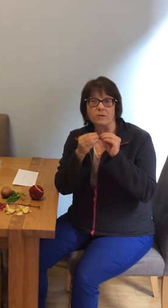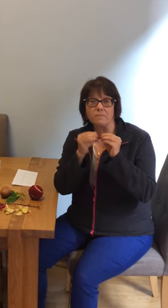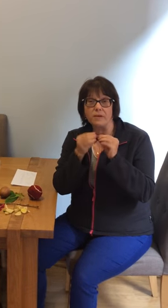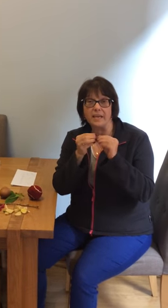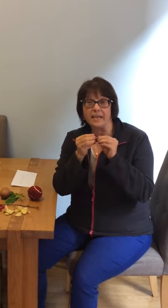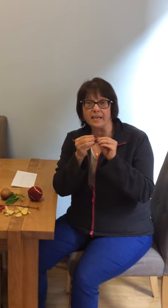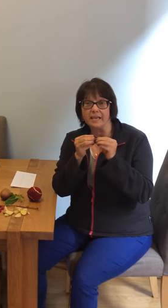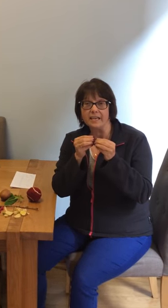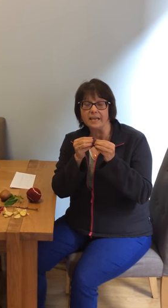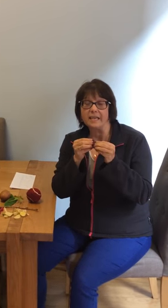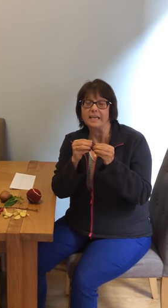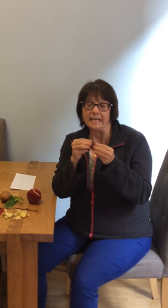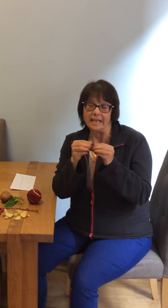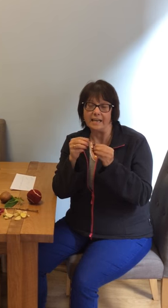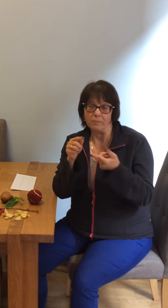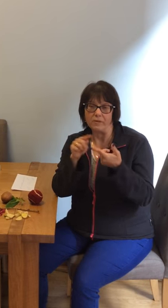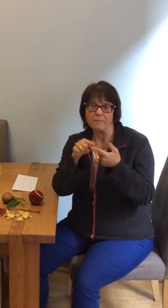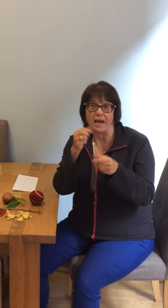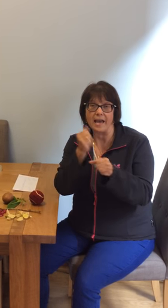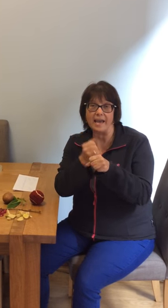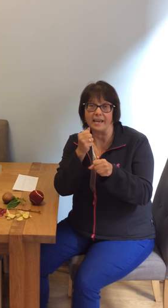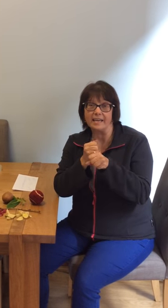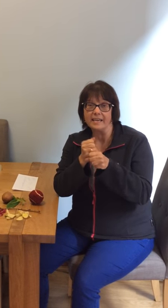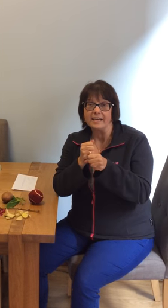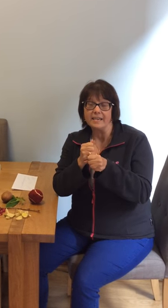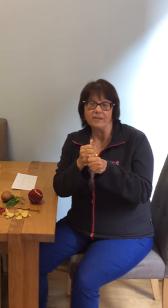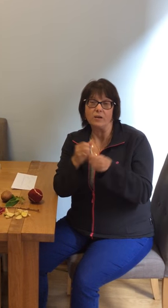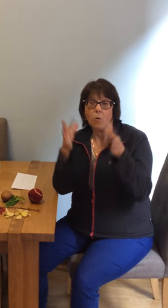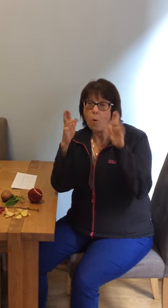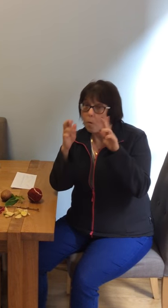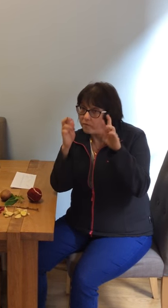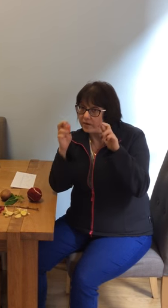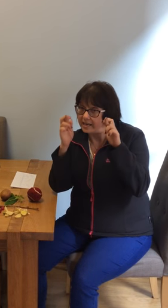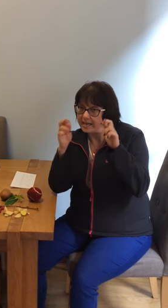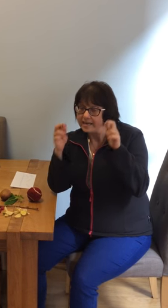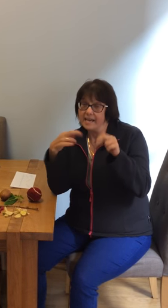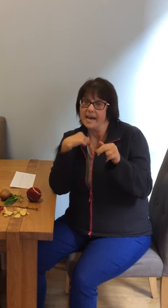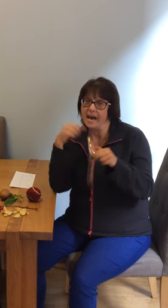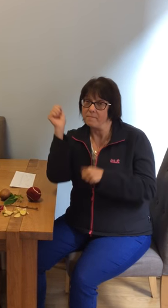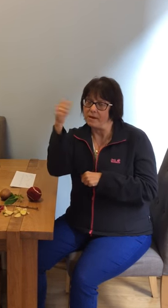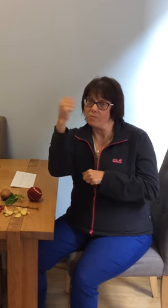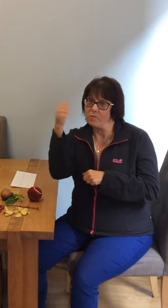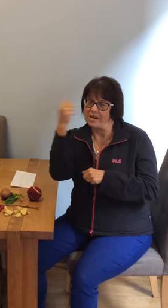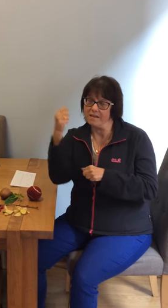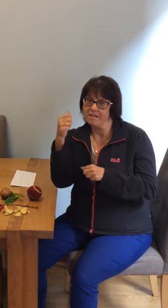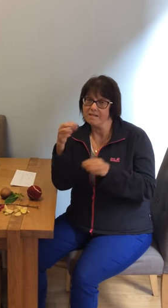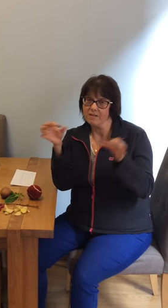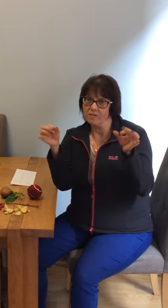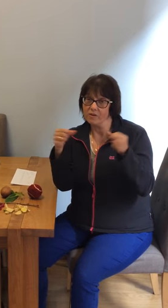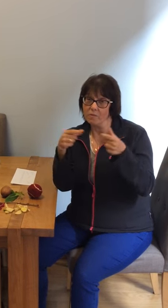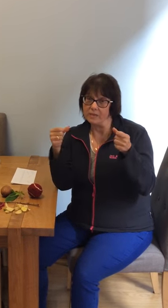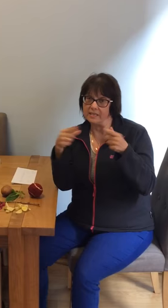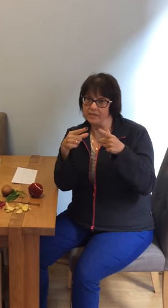to make with my egg, and hopefully I might win the